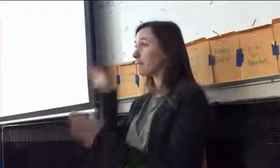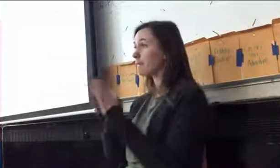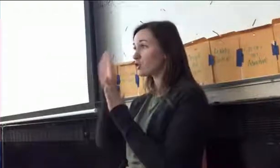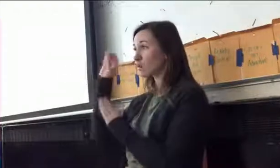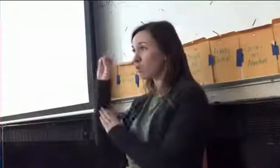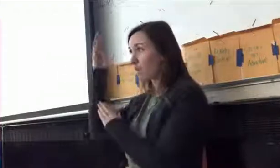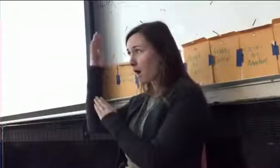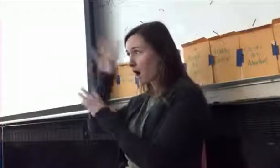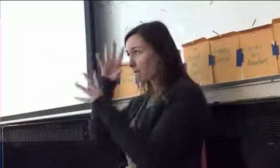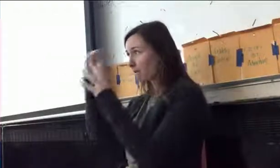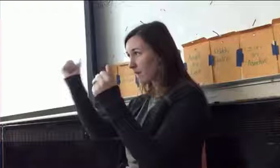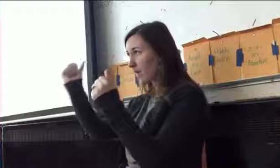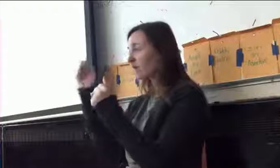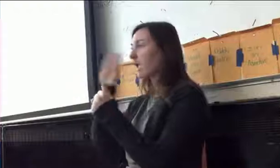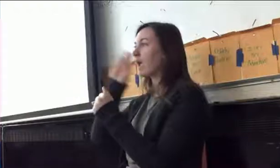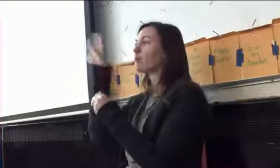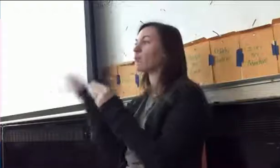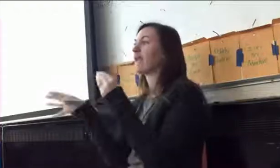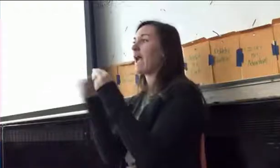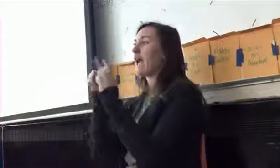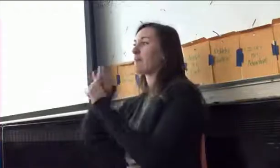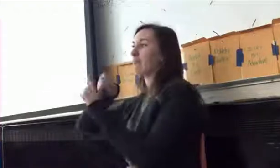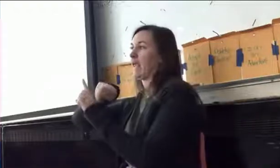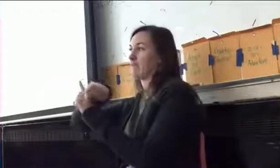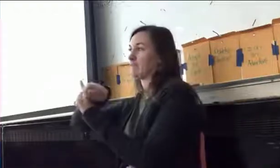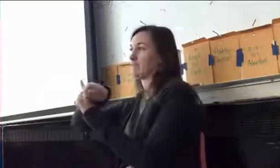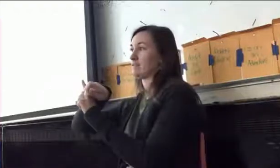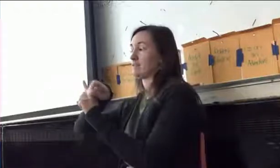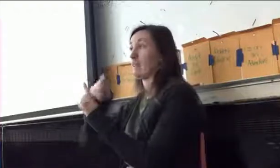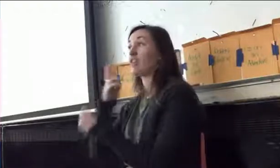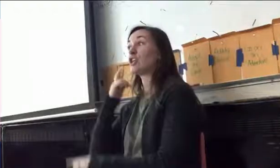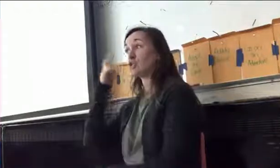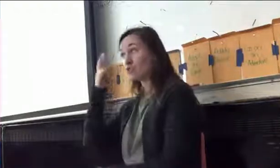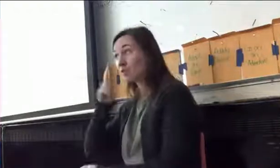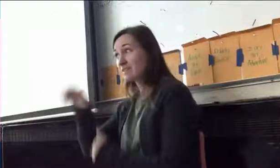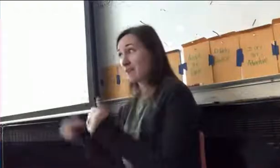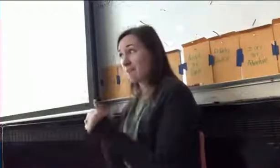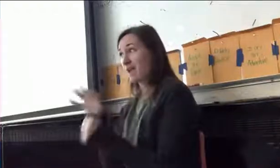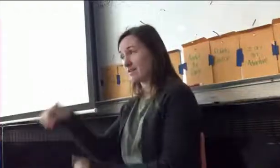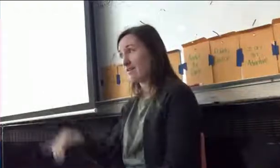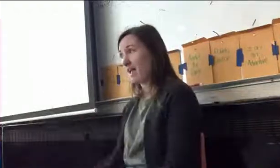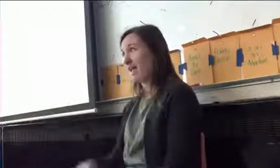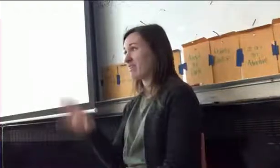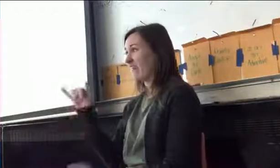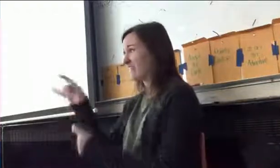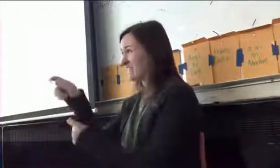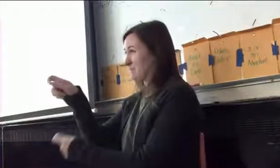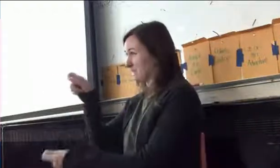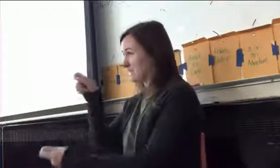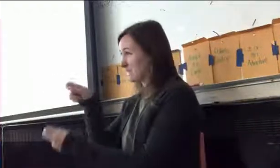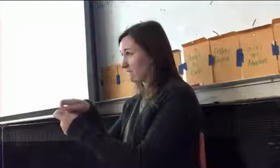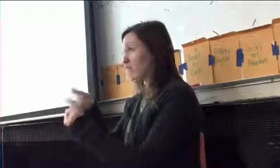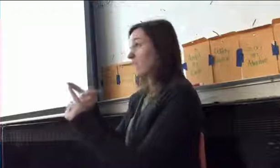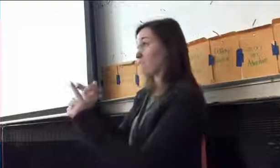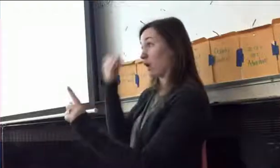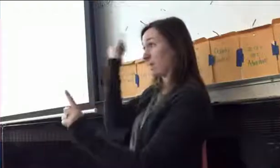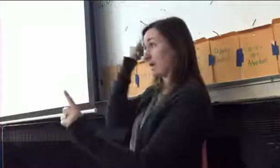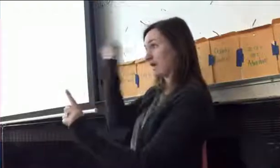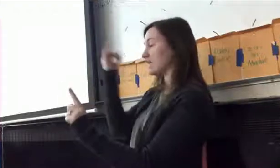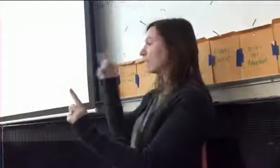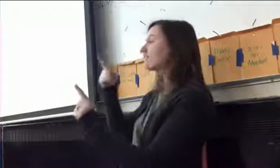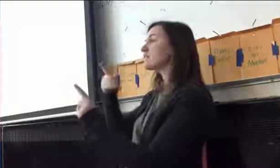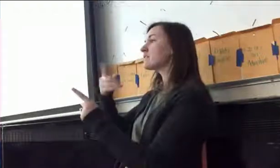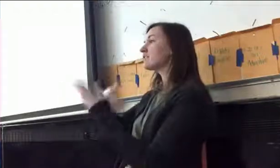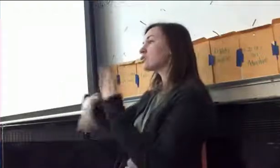a reason that they are doing that, and it is not a good reason. Okay? That's specifically playing off this idea of this social